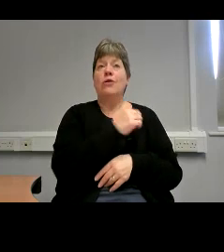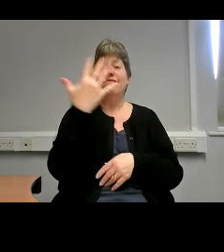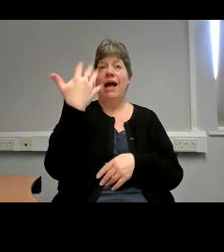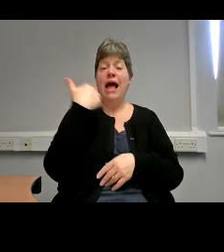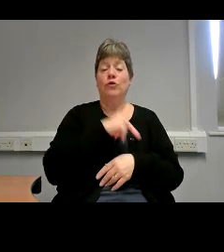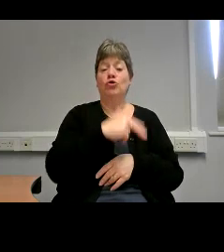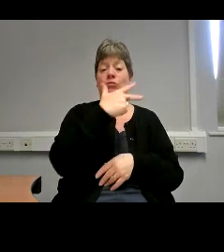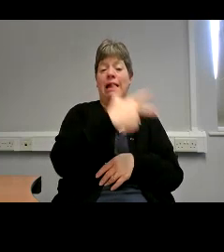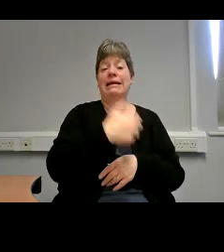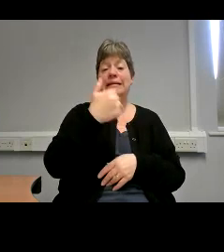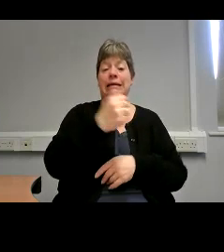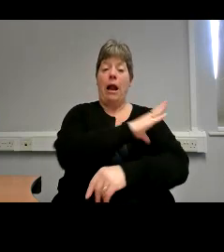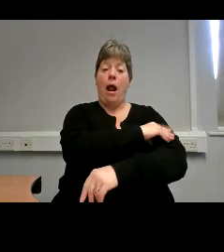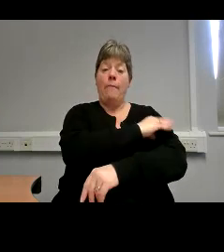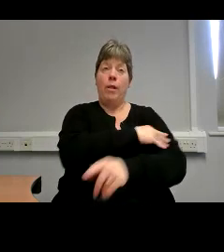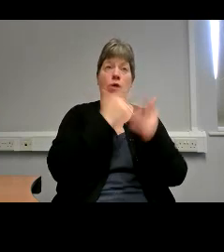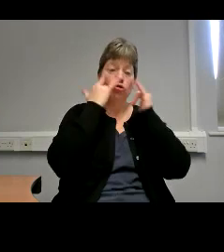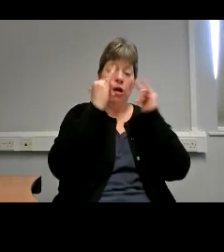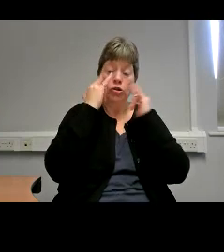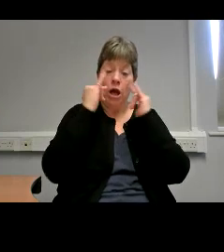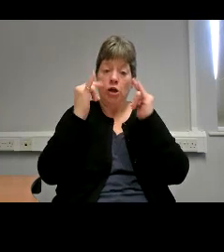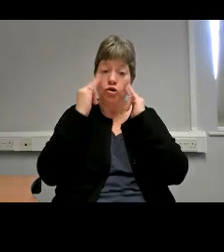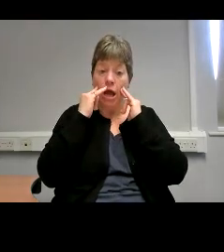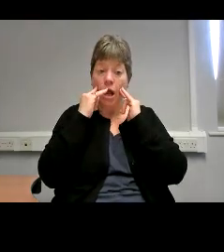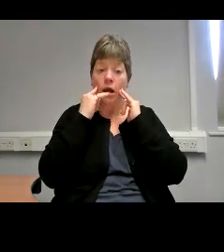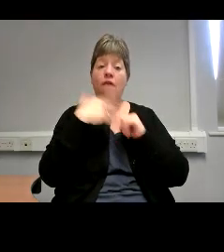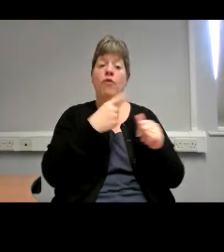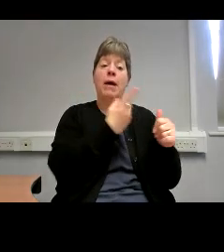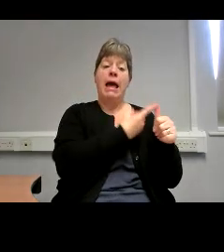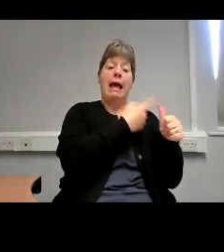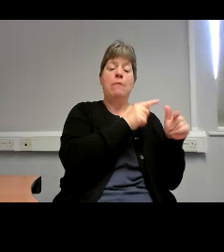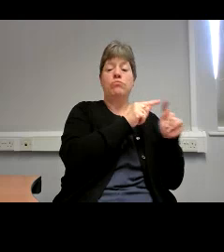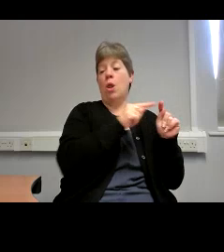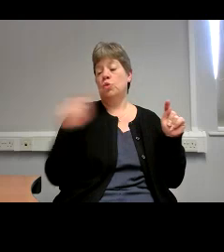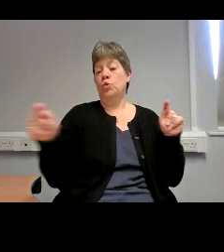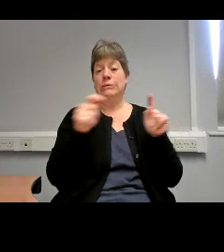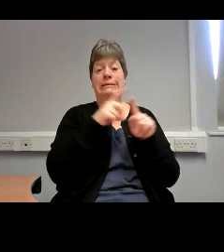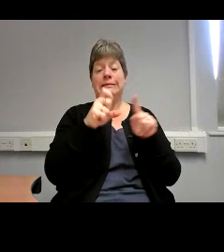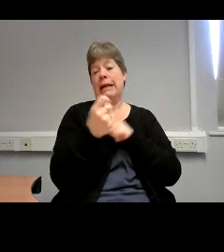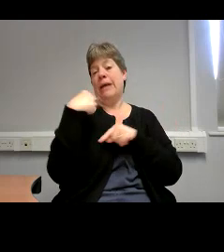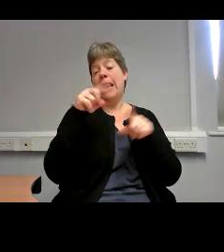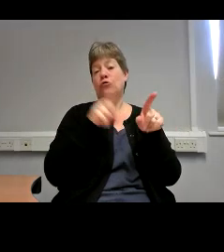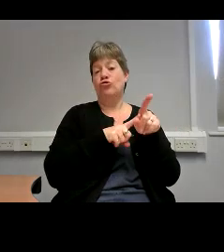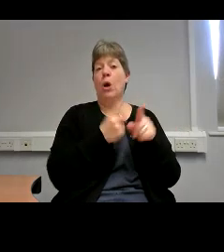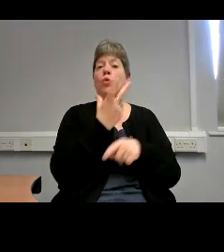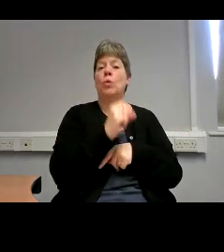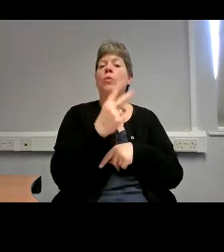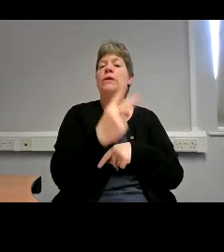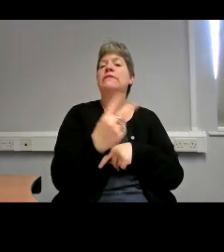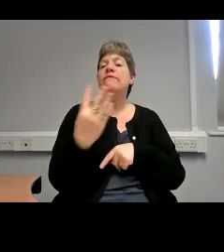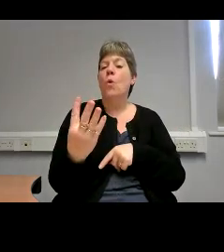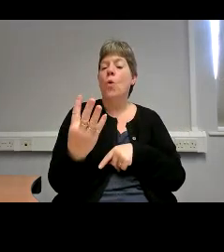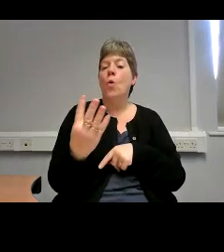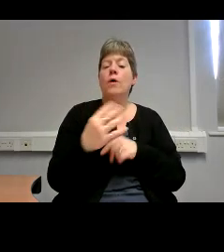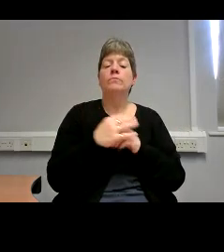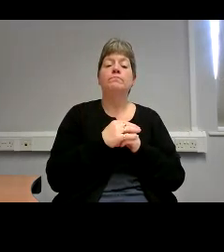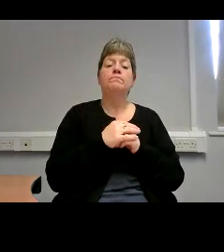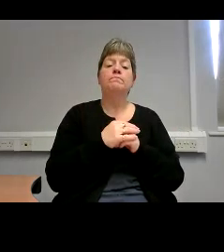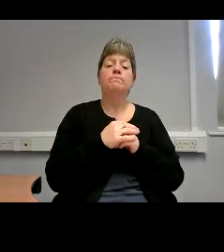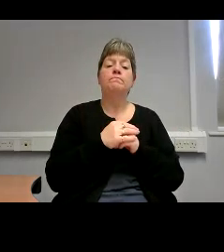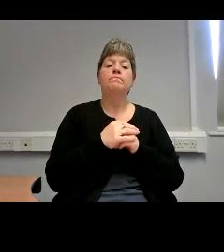32,586 blood pressure checks. This time period is between April and December of last year in 2024. The infographics only